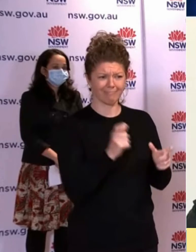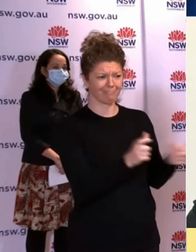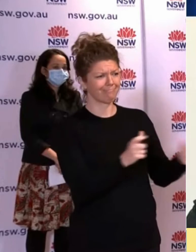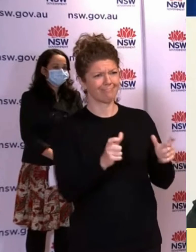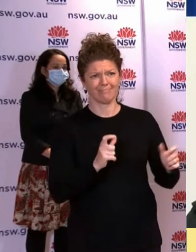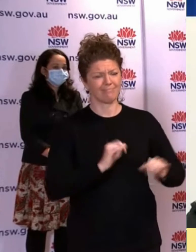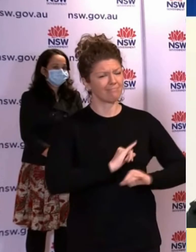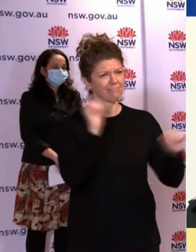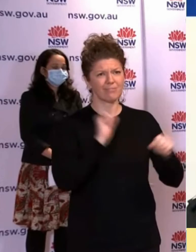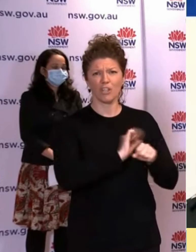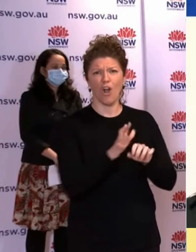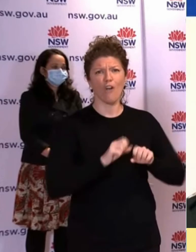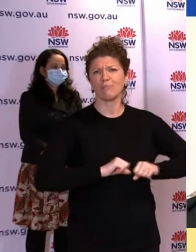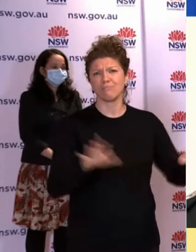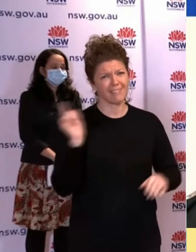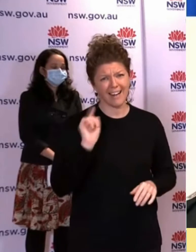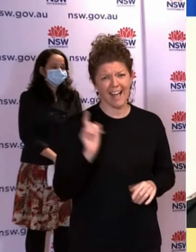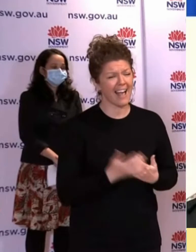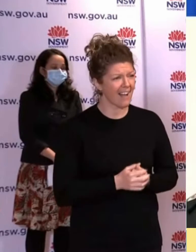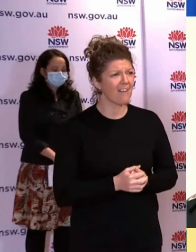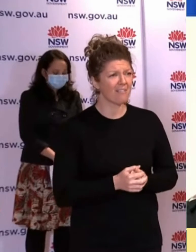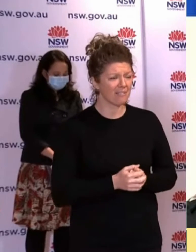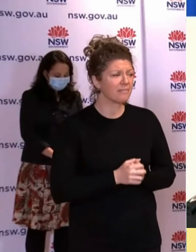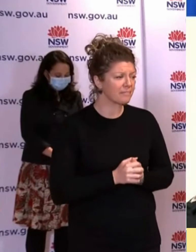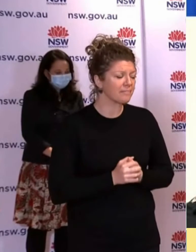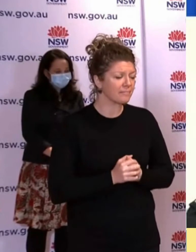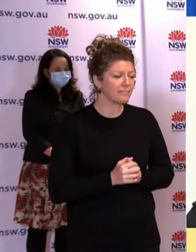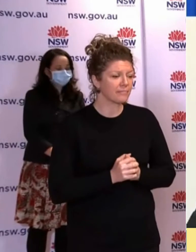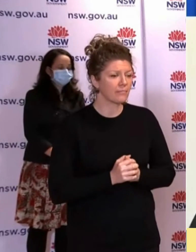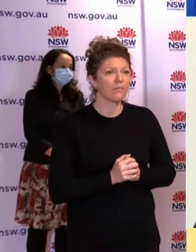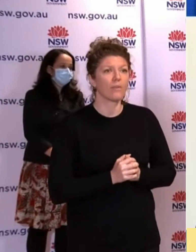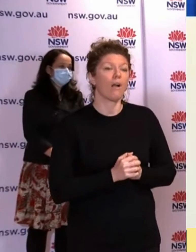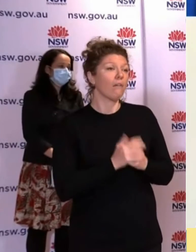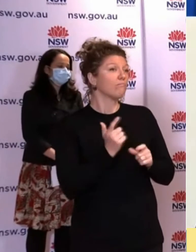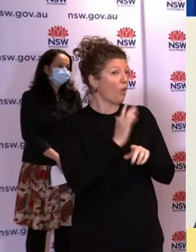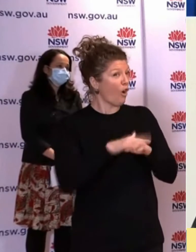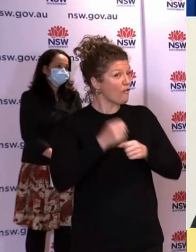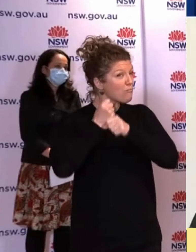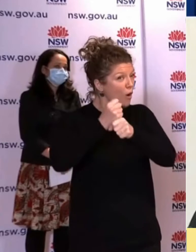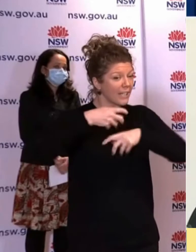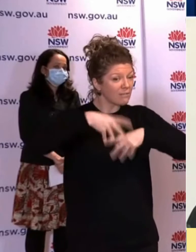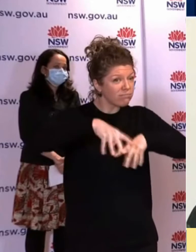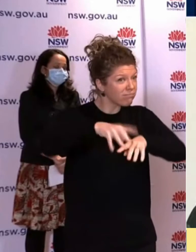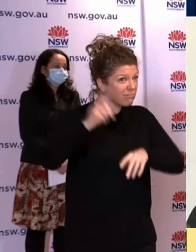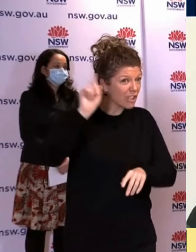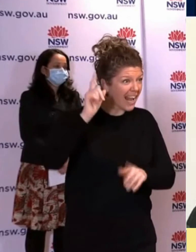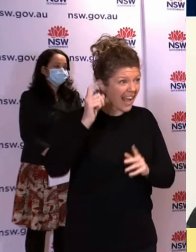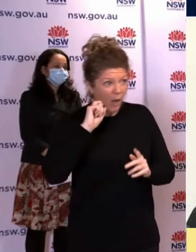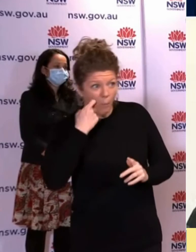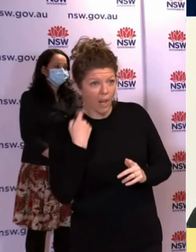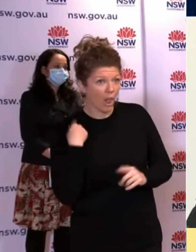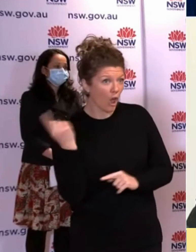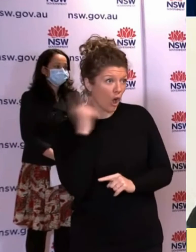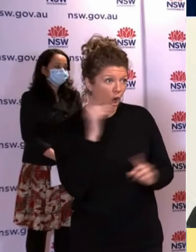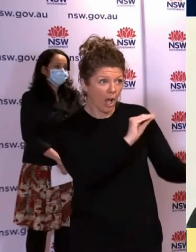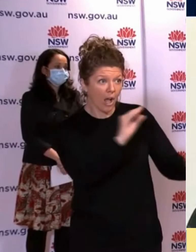challenging times that we have. In terms of the demonstration or protest activity that may occur today, New South Wales